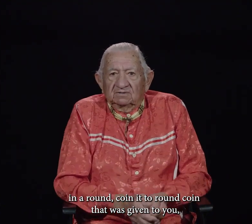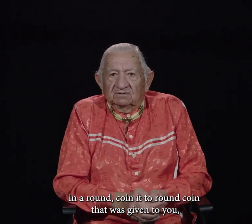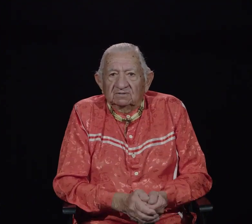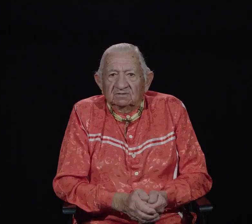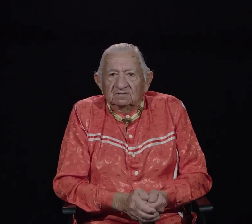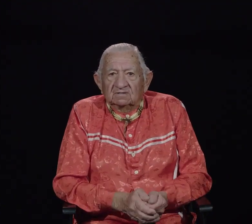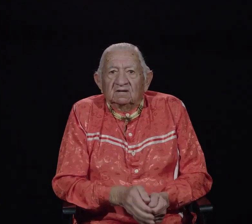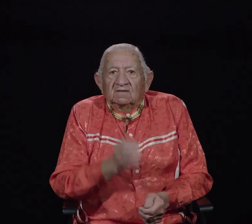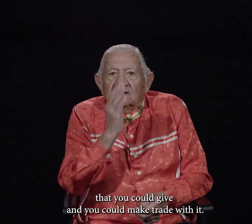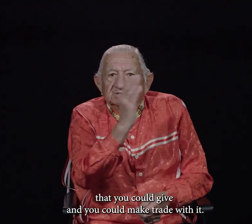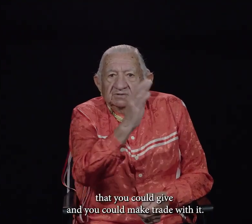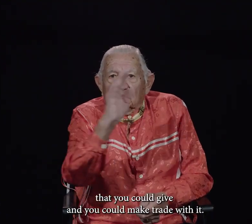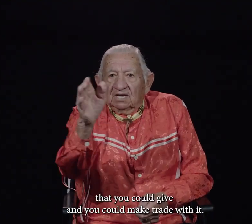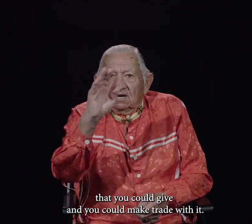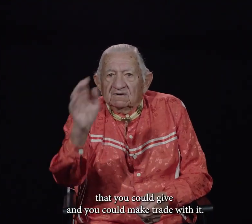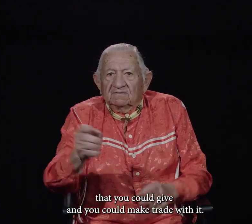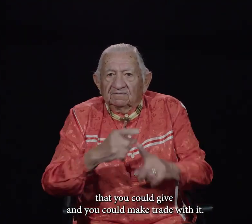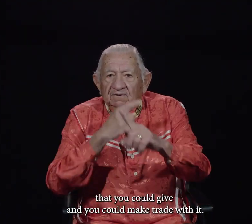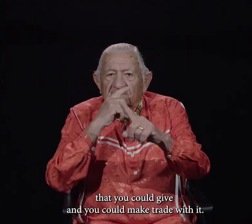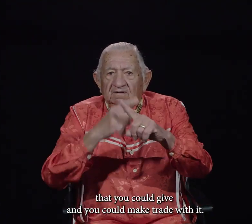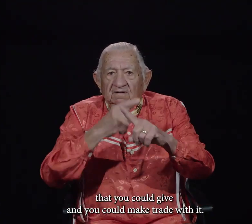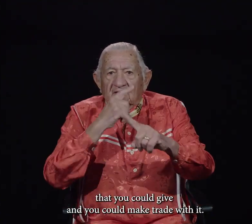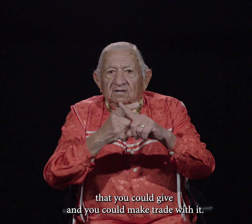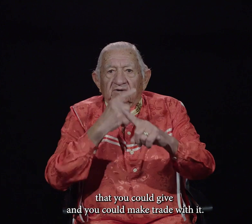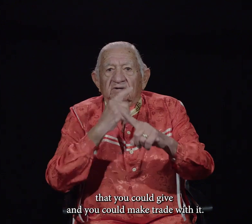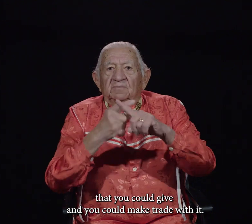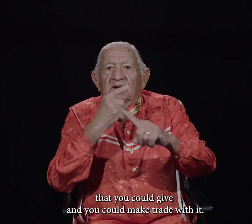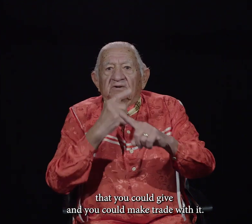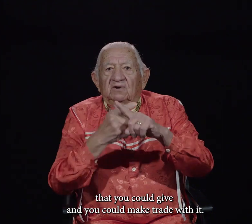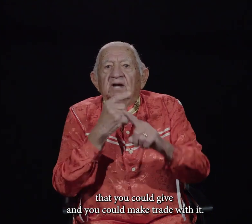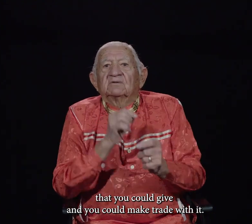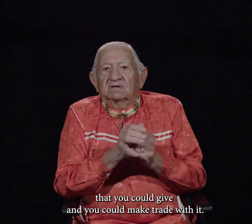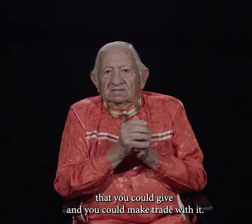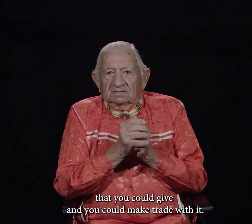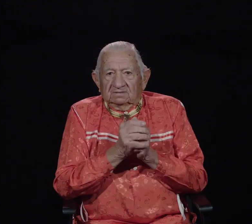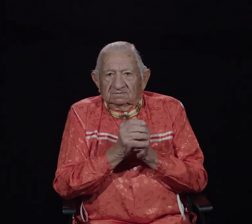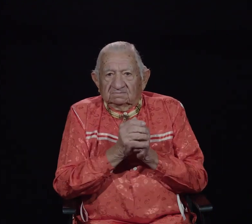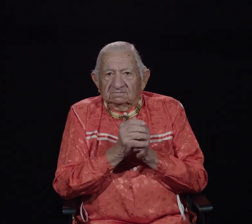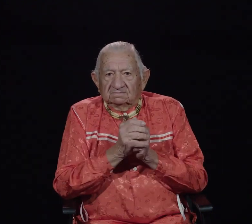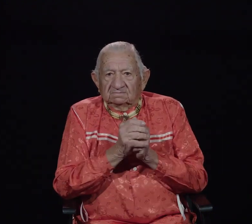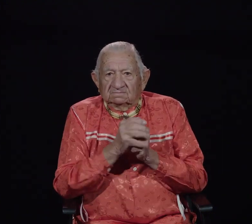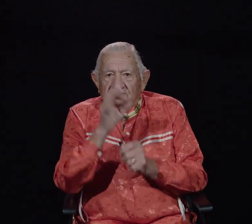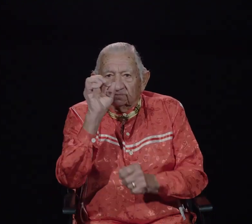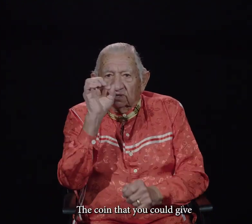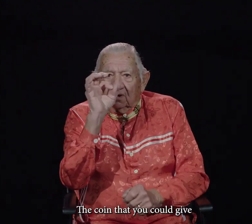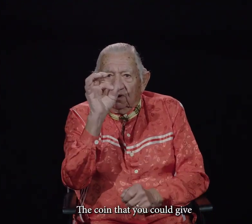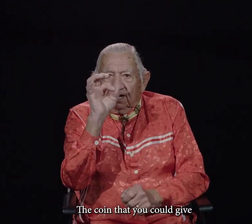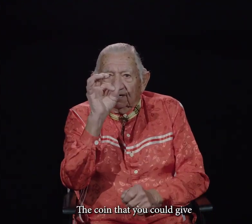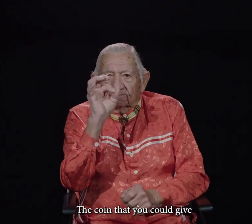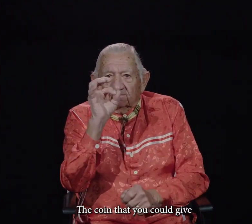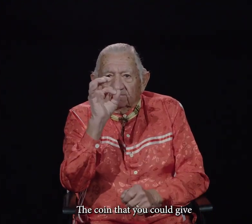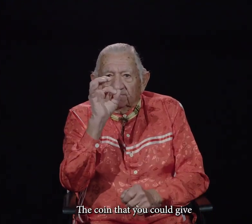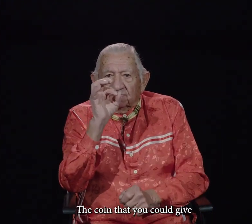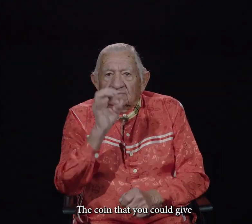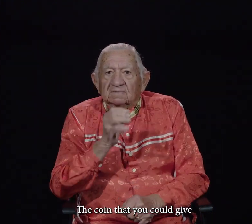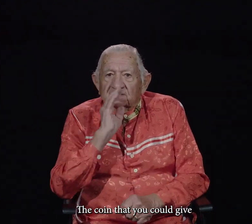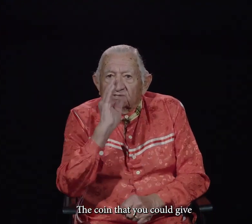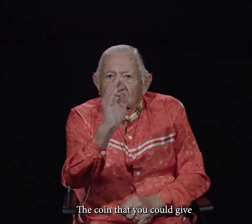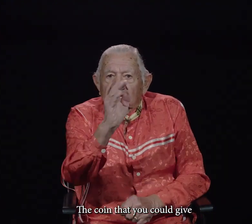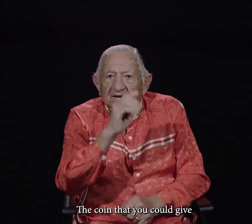you, that you could give and you could make trade with it. The coin that you could